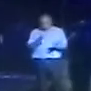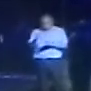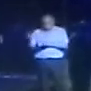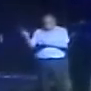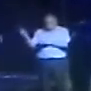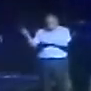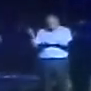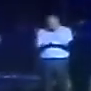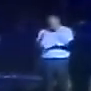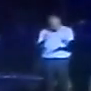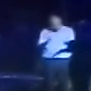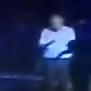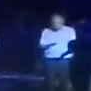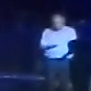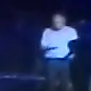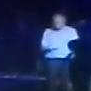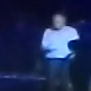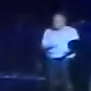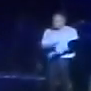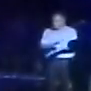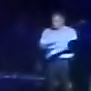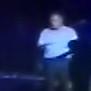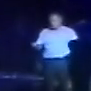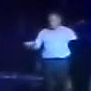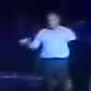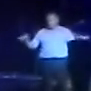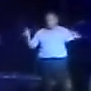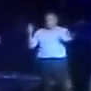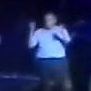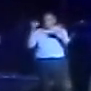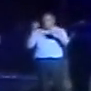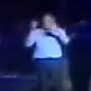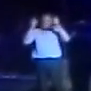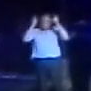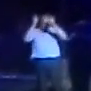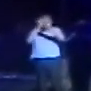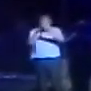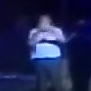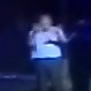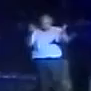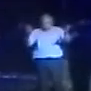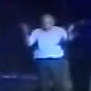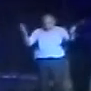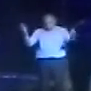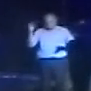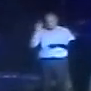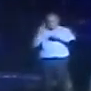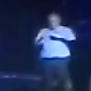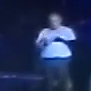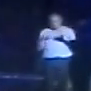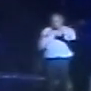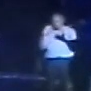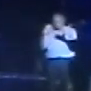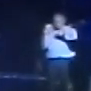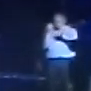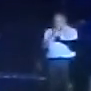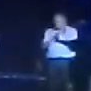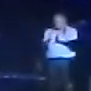wait for the crown. Tell the world of the treasures he